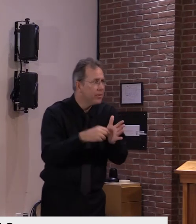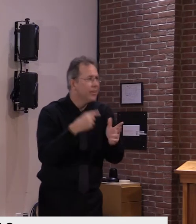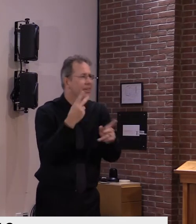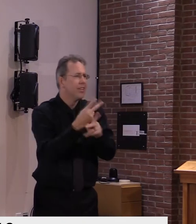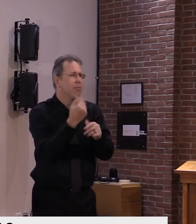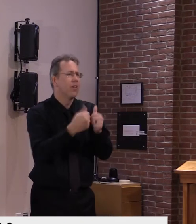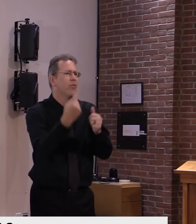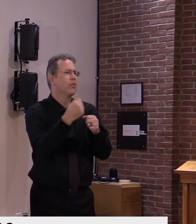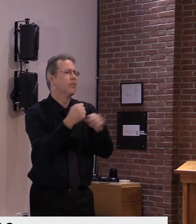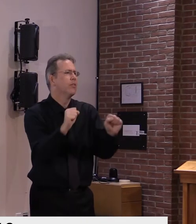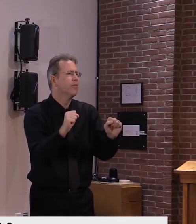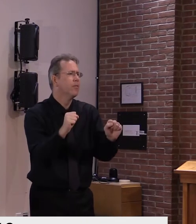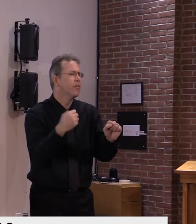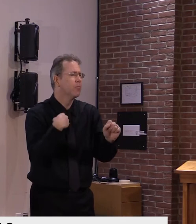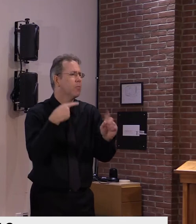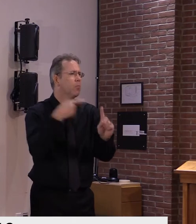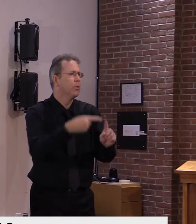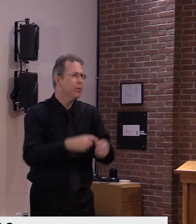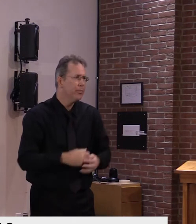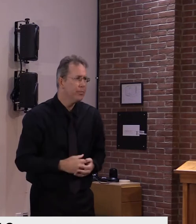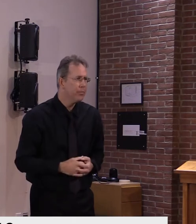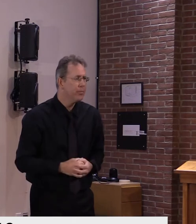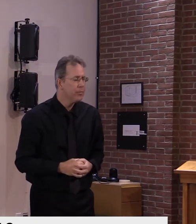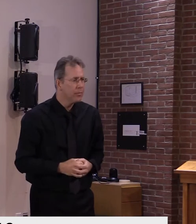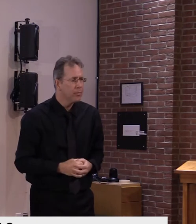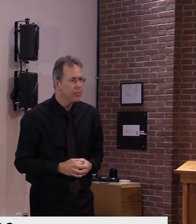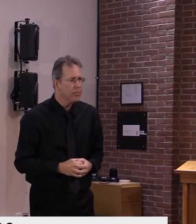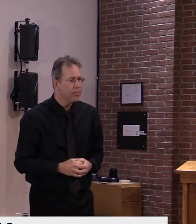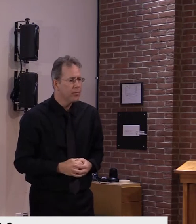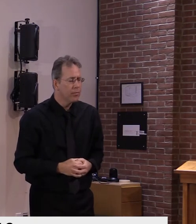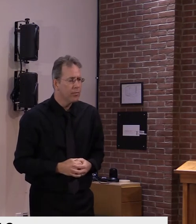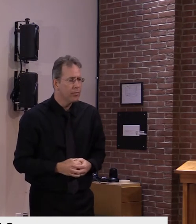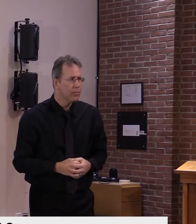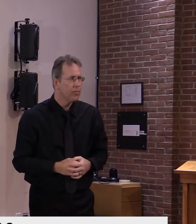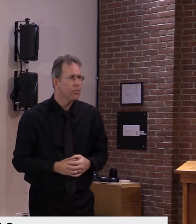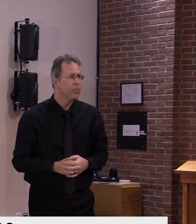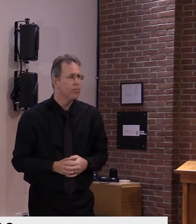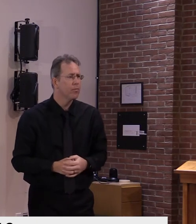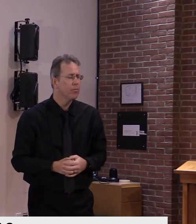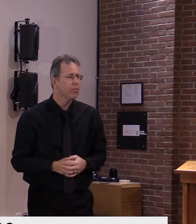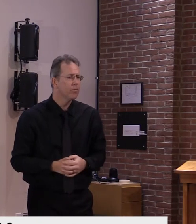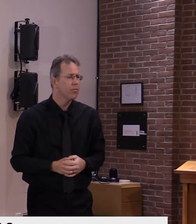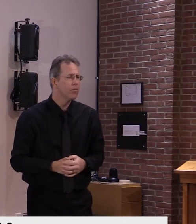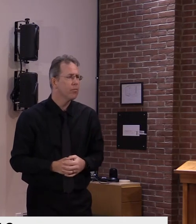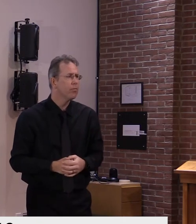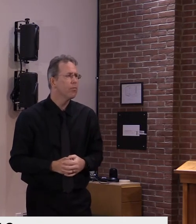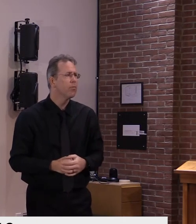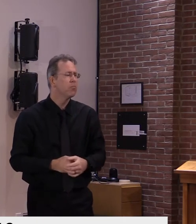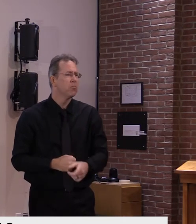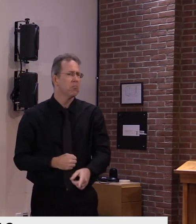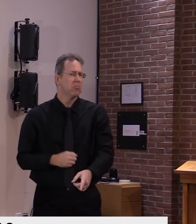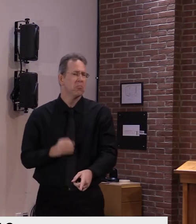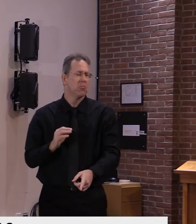tools they need to do that. Okay. Thank you very much. That concludes my question.